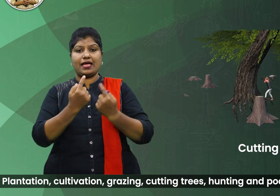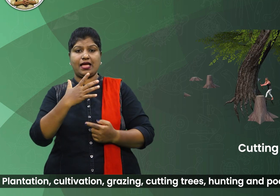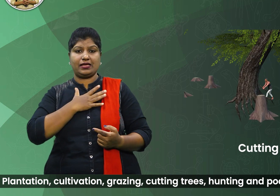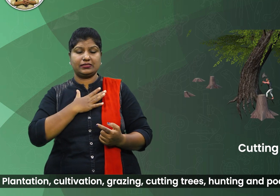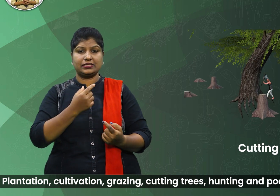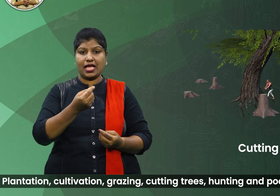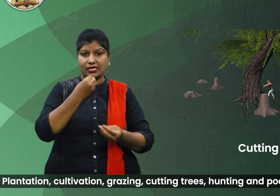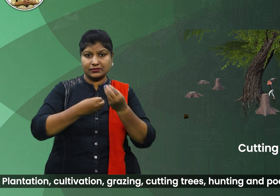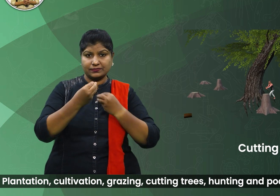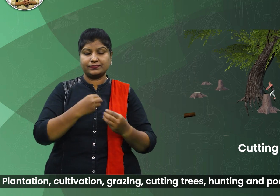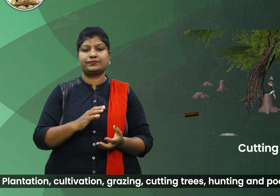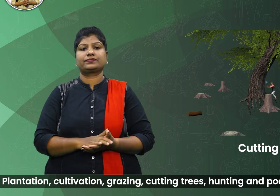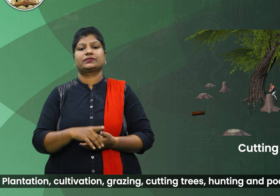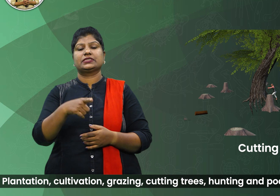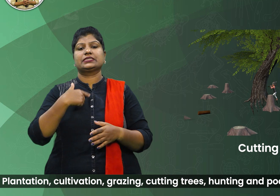Cutting trees,